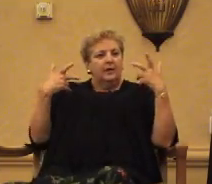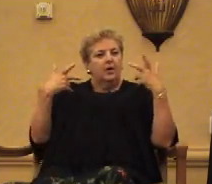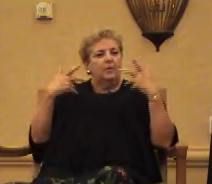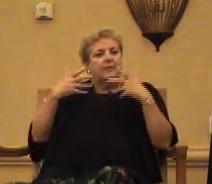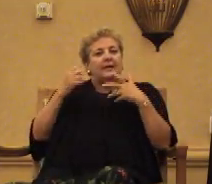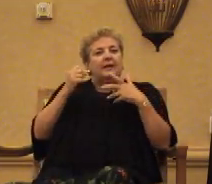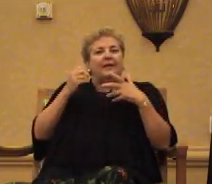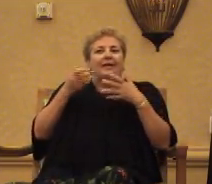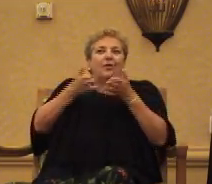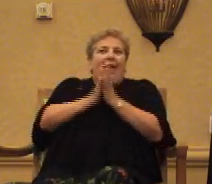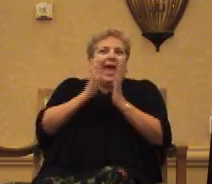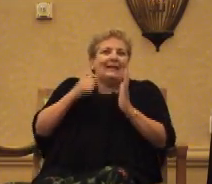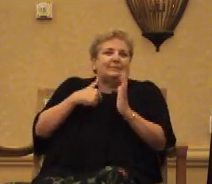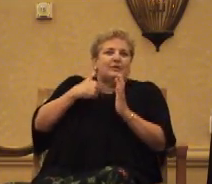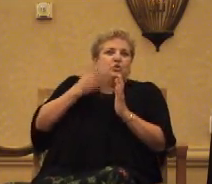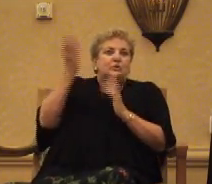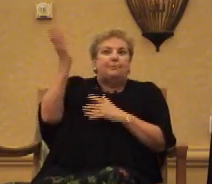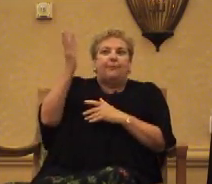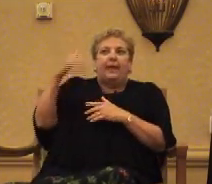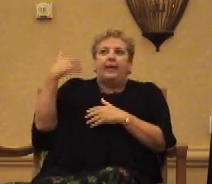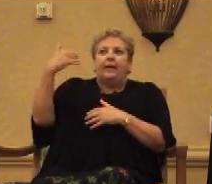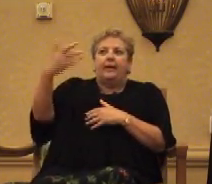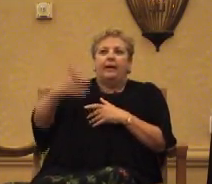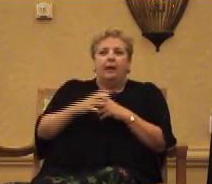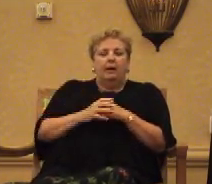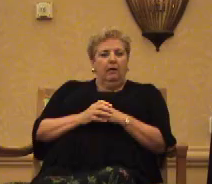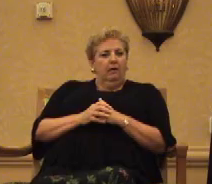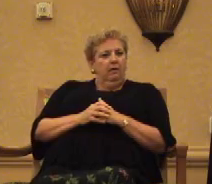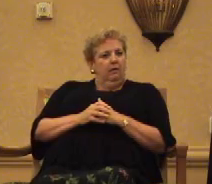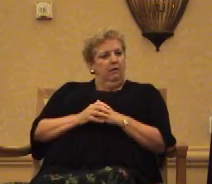a lot and they part it on the flag. And it's all